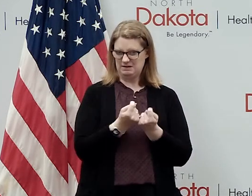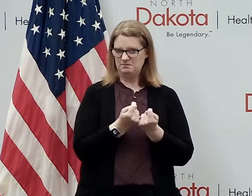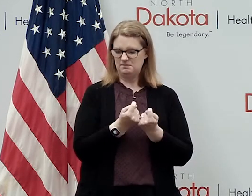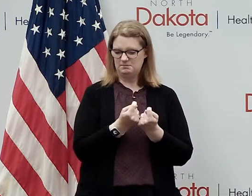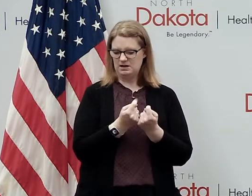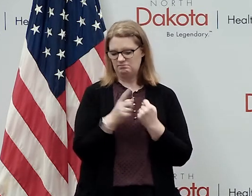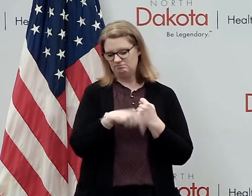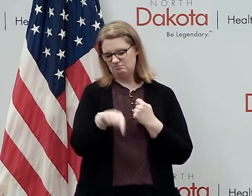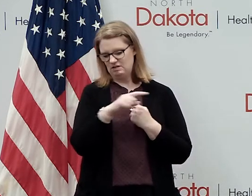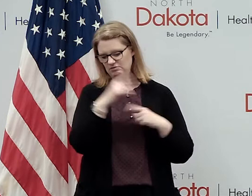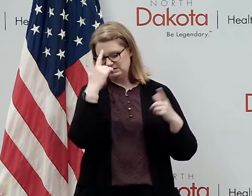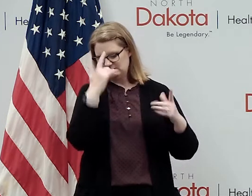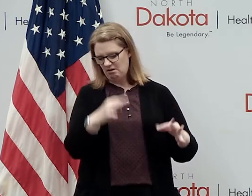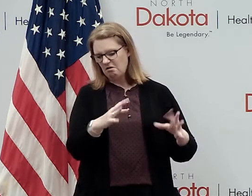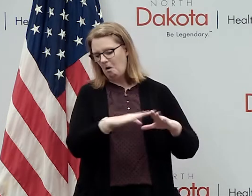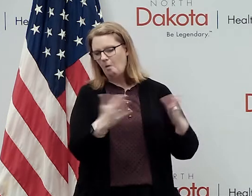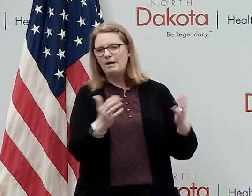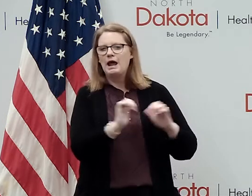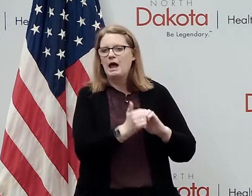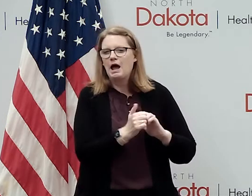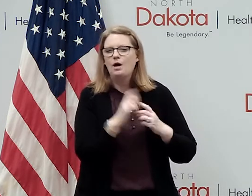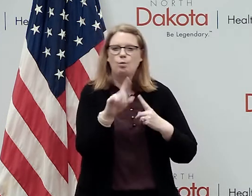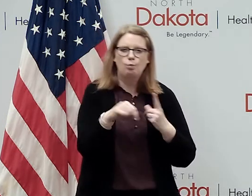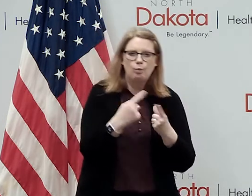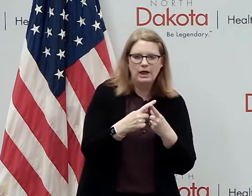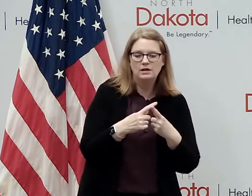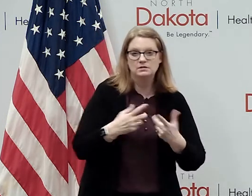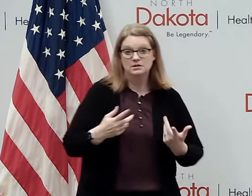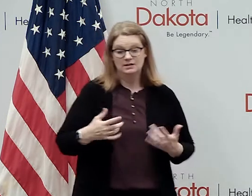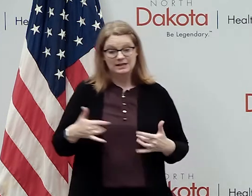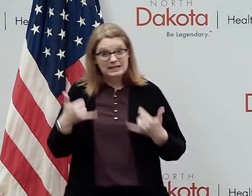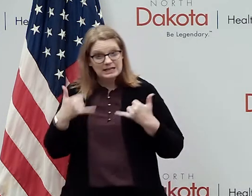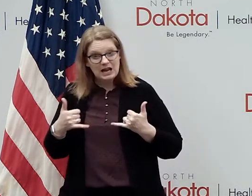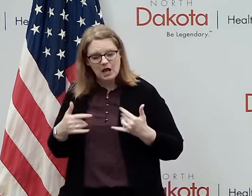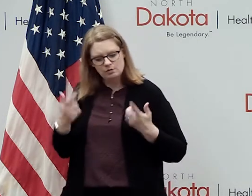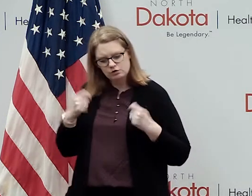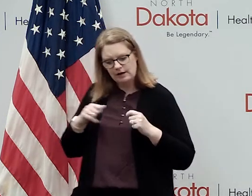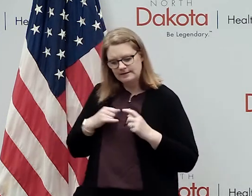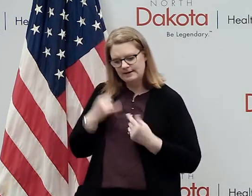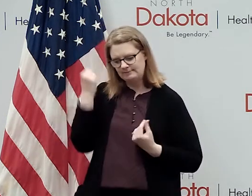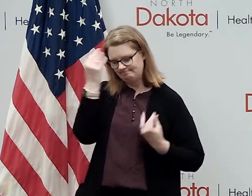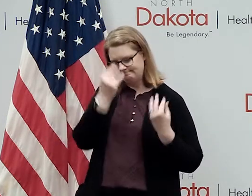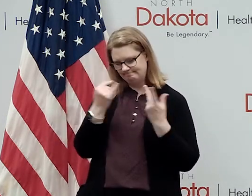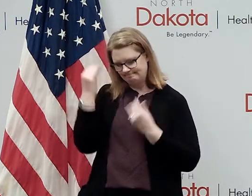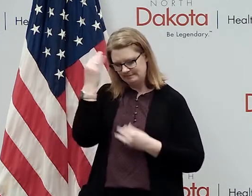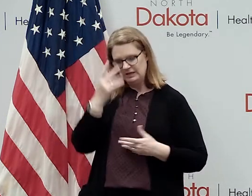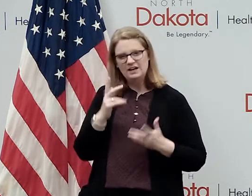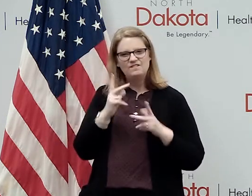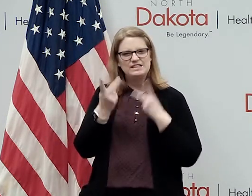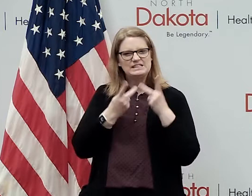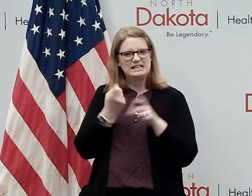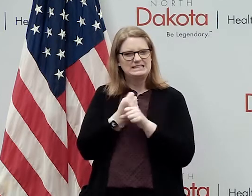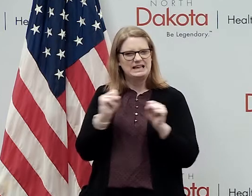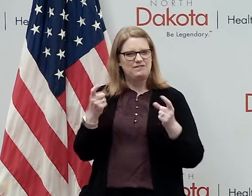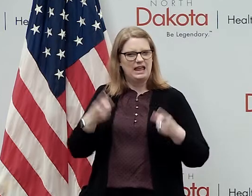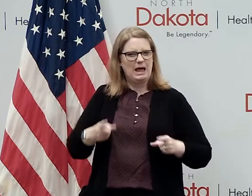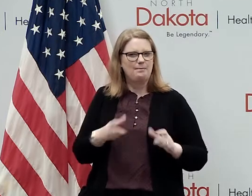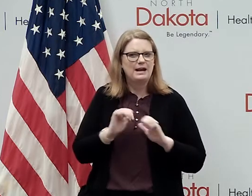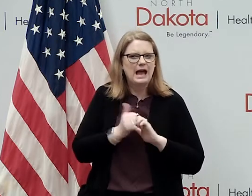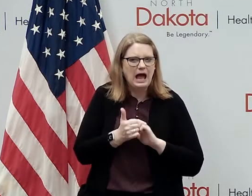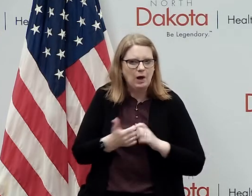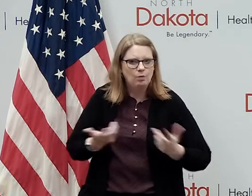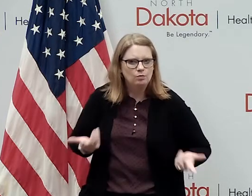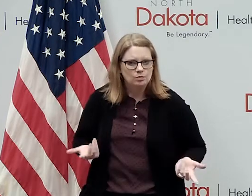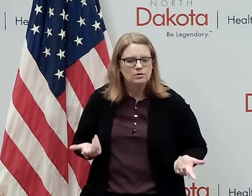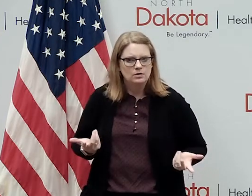reopening. And as I mentioned before, we're continuing to research and explore ways that visitation can safely occur as we